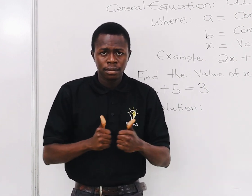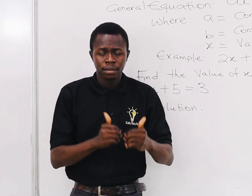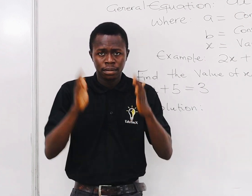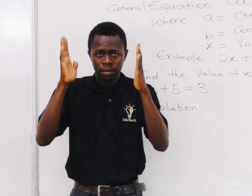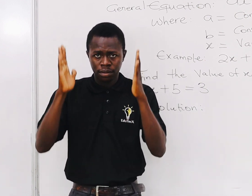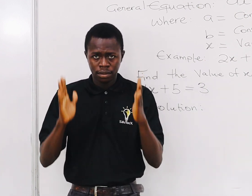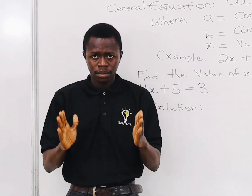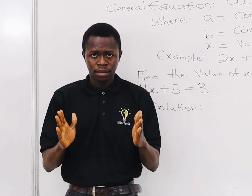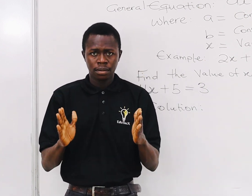If the craftsman